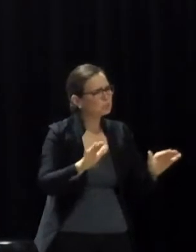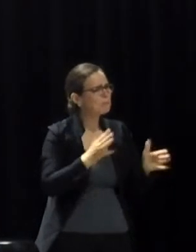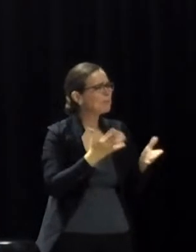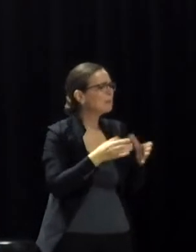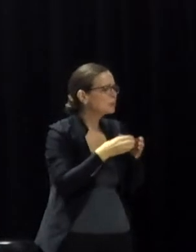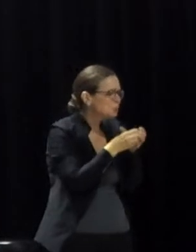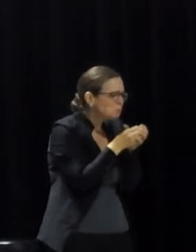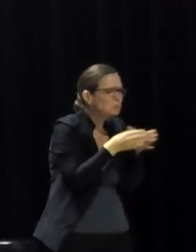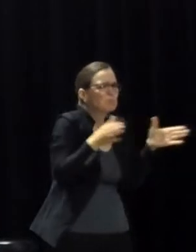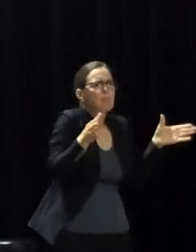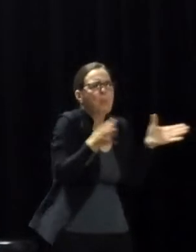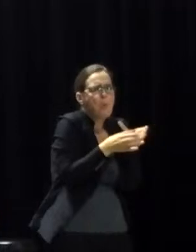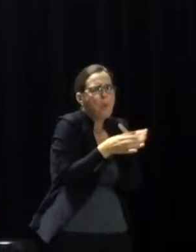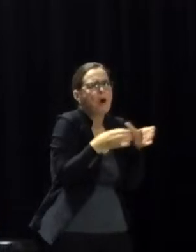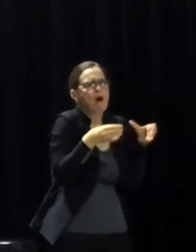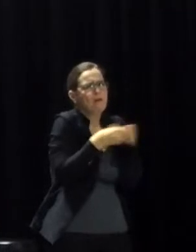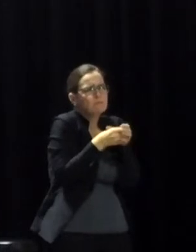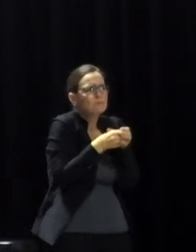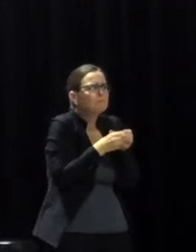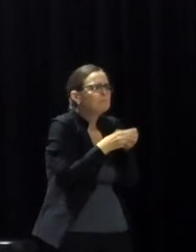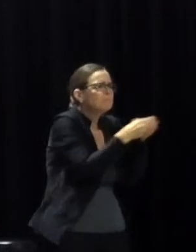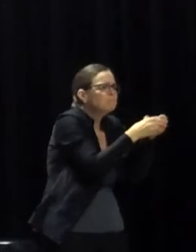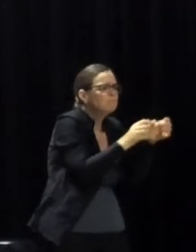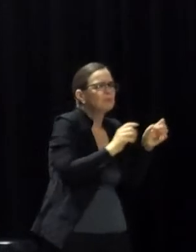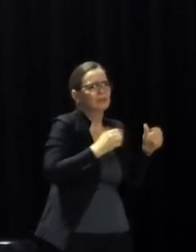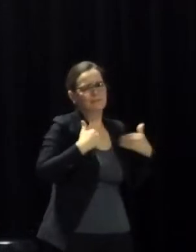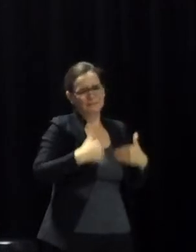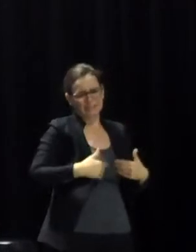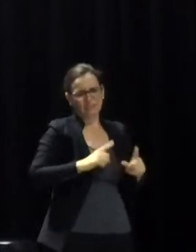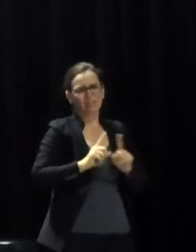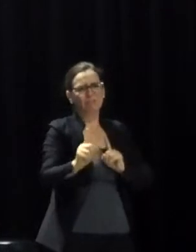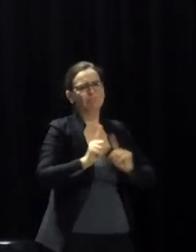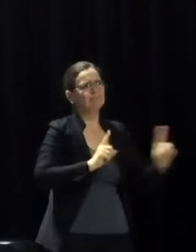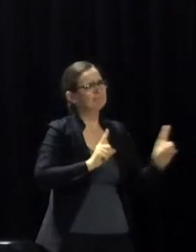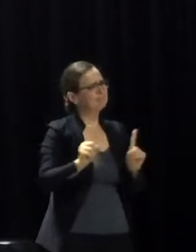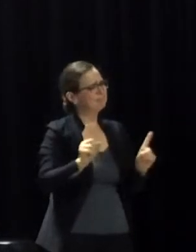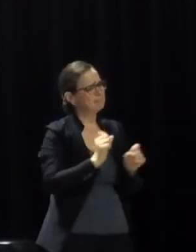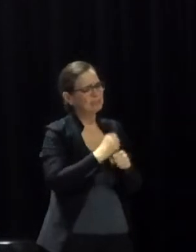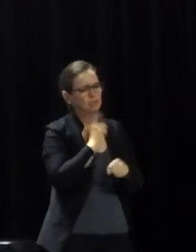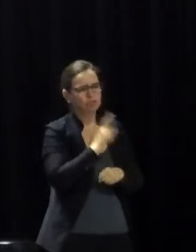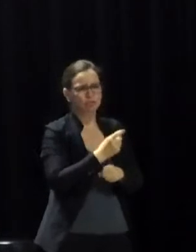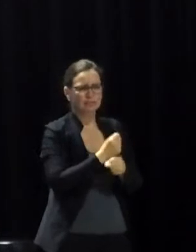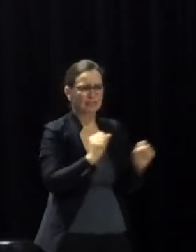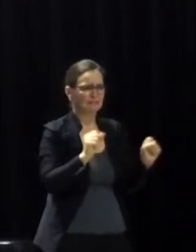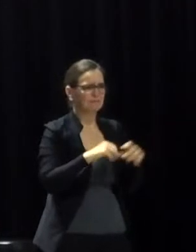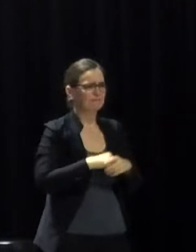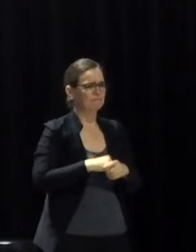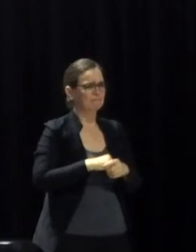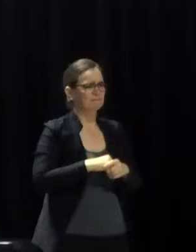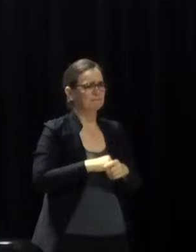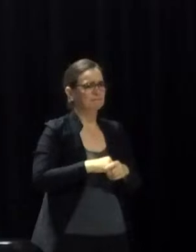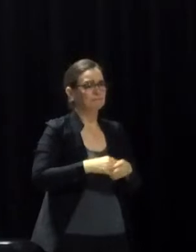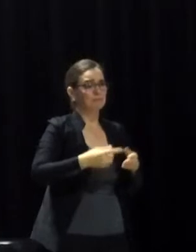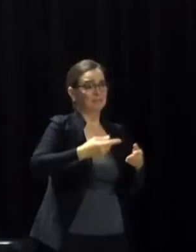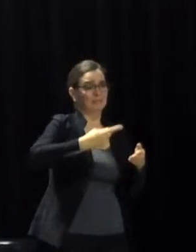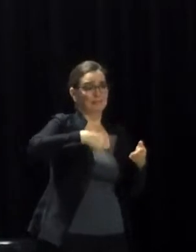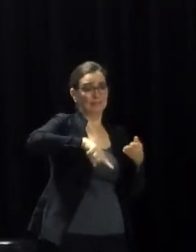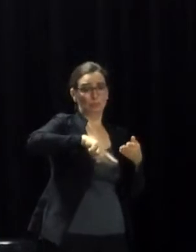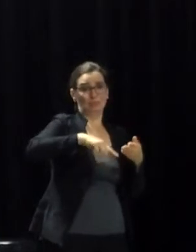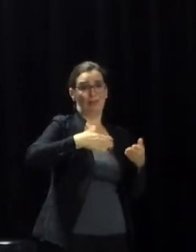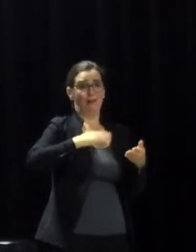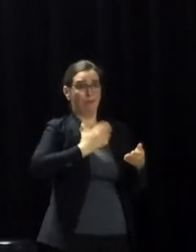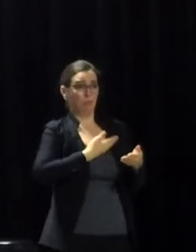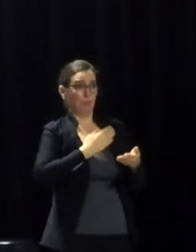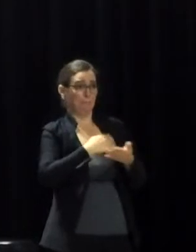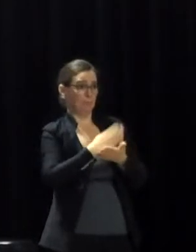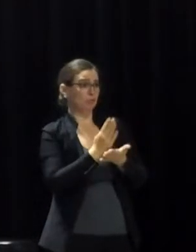budget next week. I know next week's a busy week, but again, we're going to be putting out a document that's